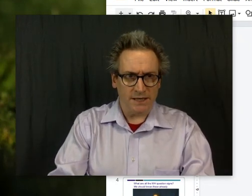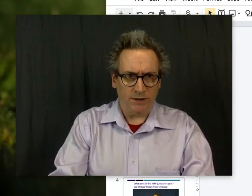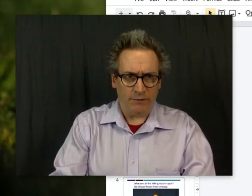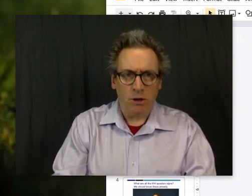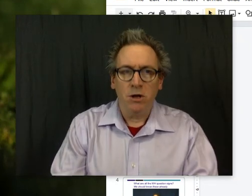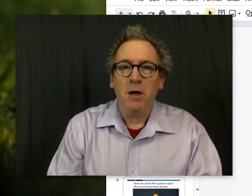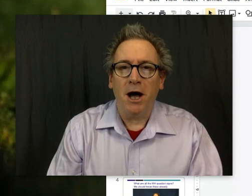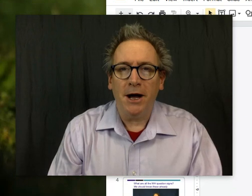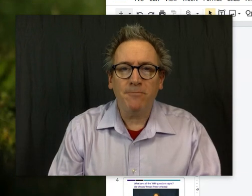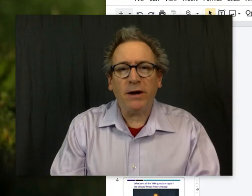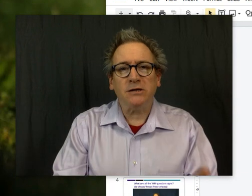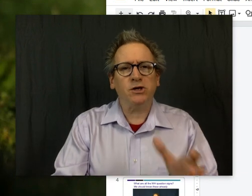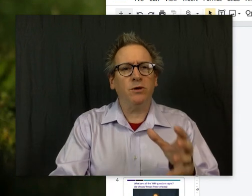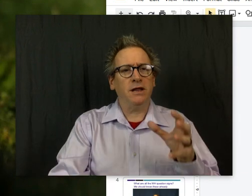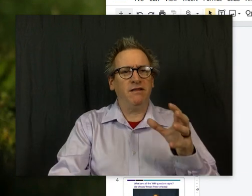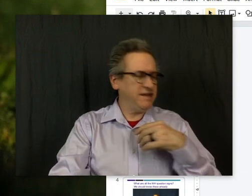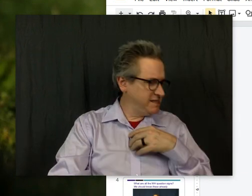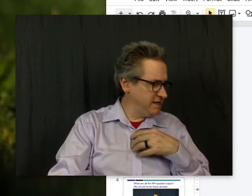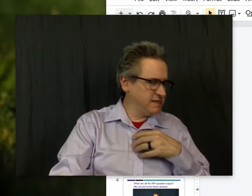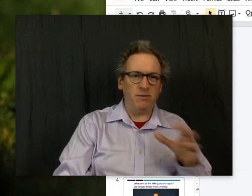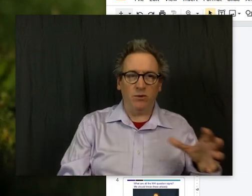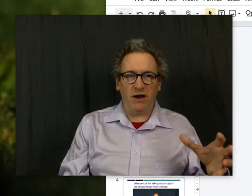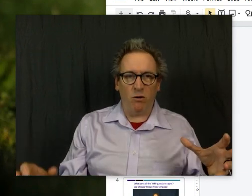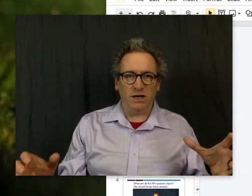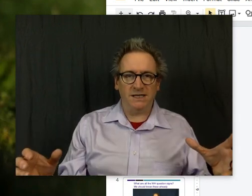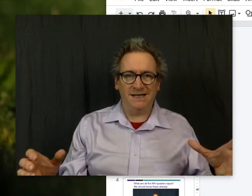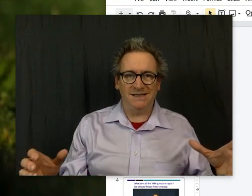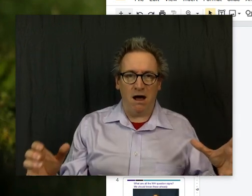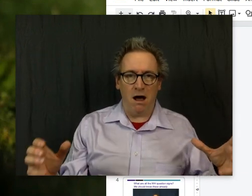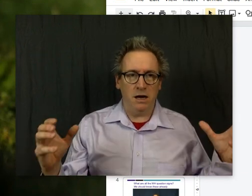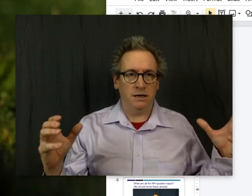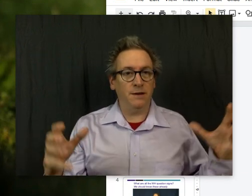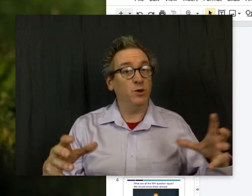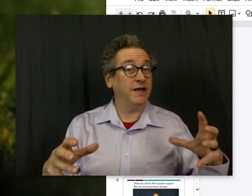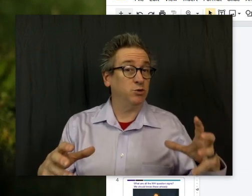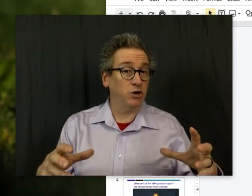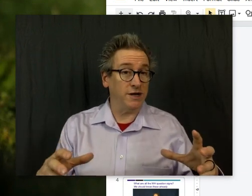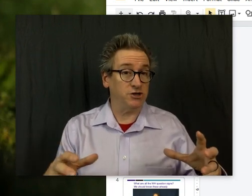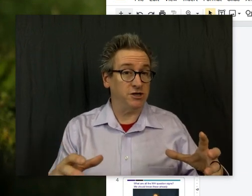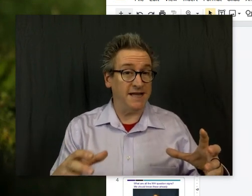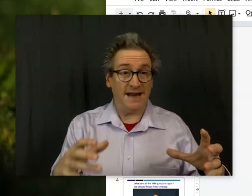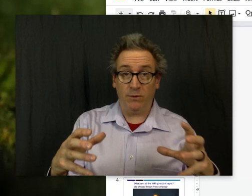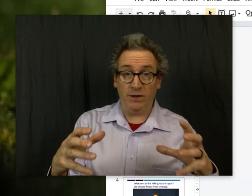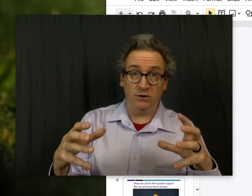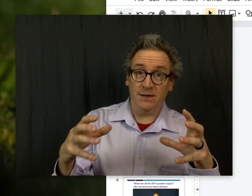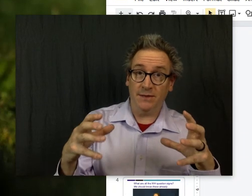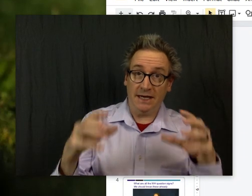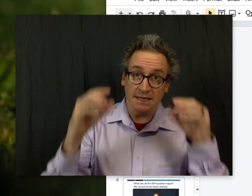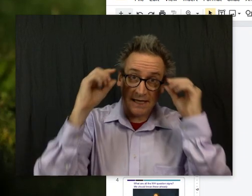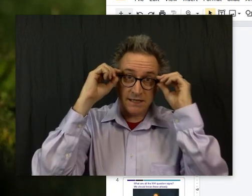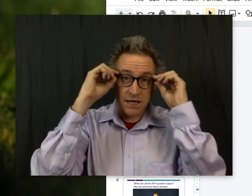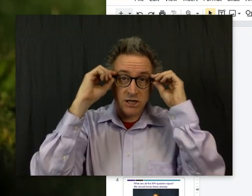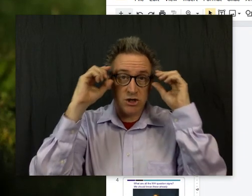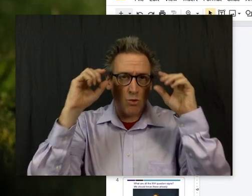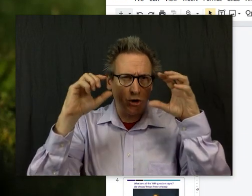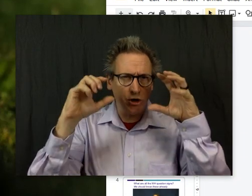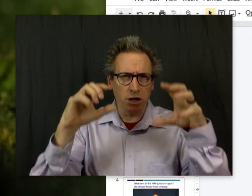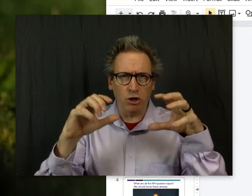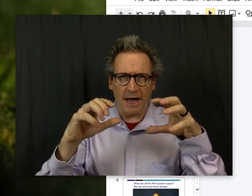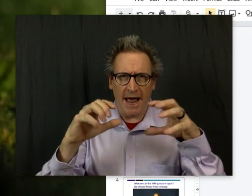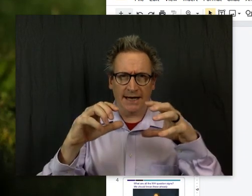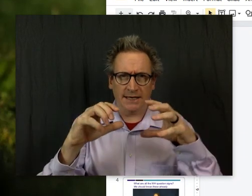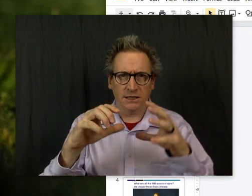that's not too loud. All right, so this subunit focuses on WH word questions and how we use them in a sentence. So we're